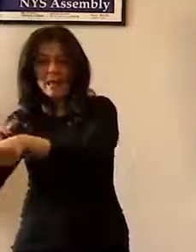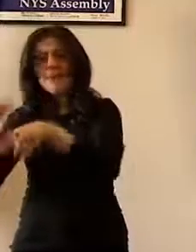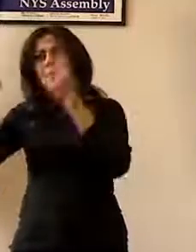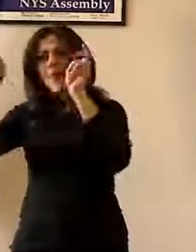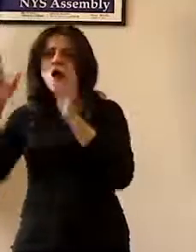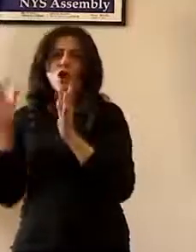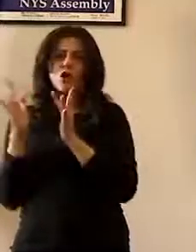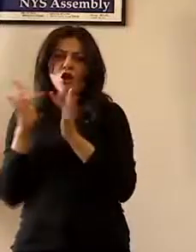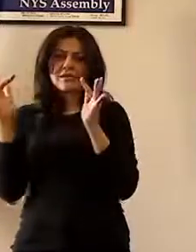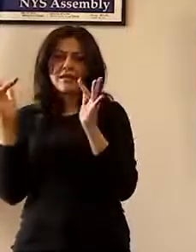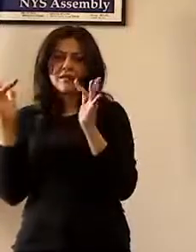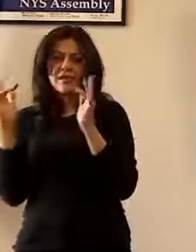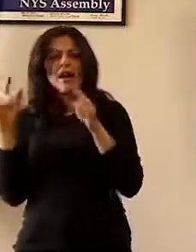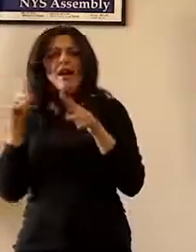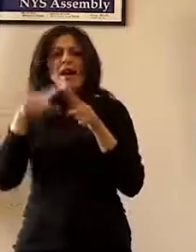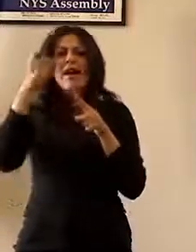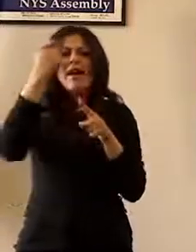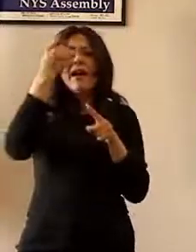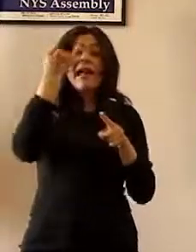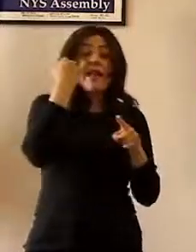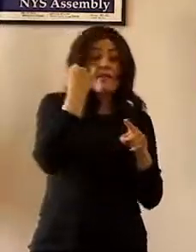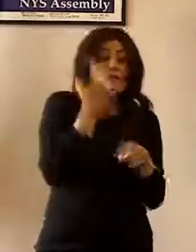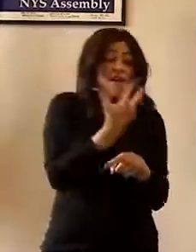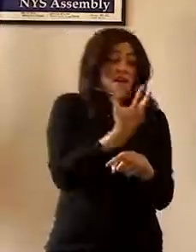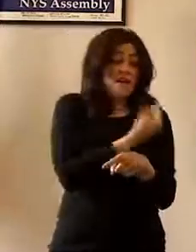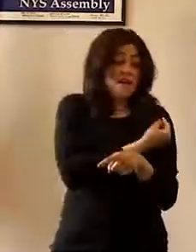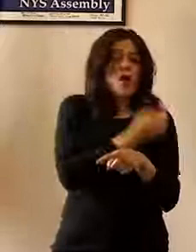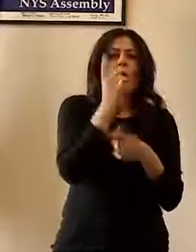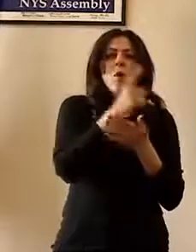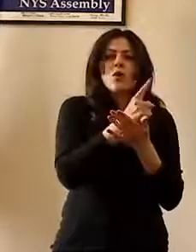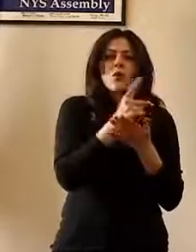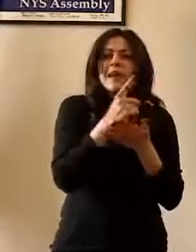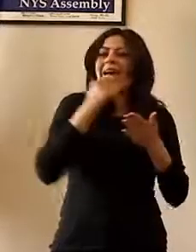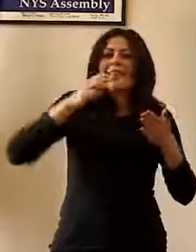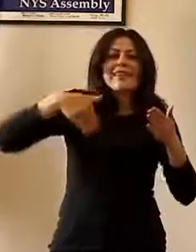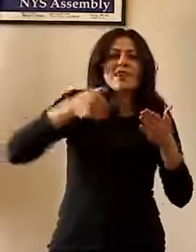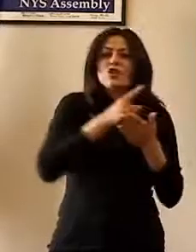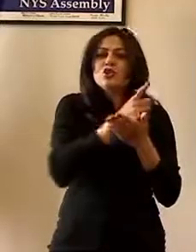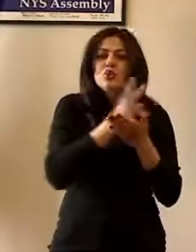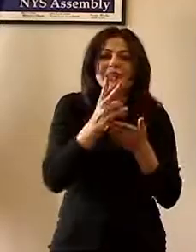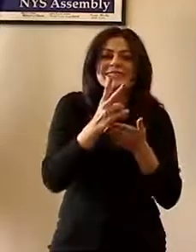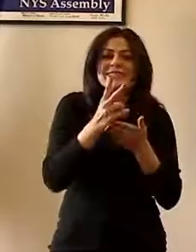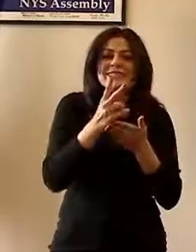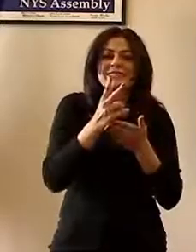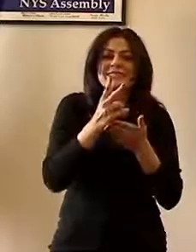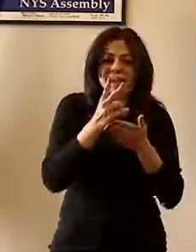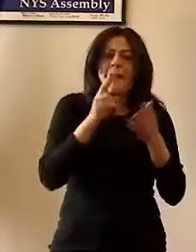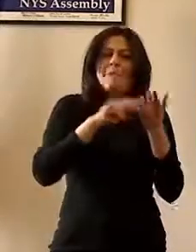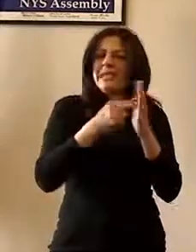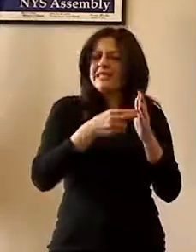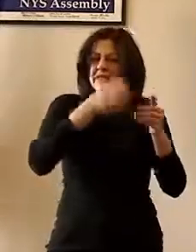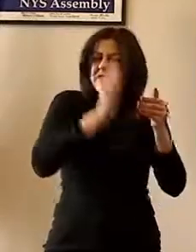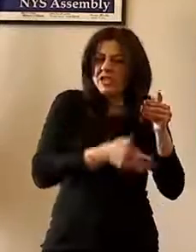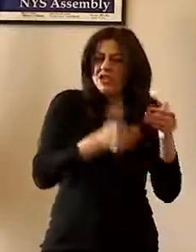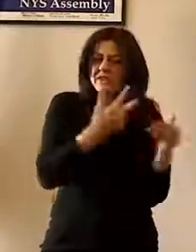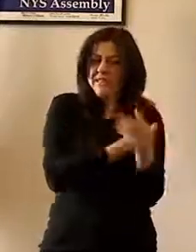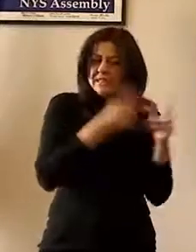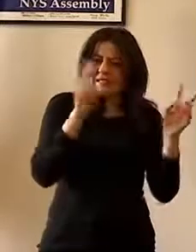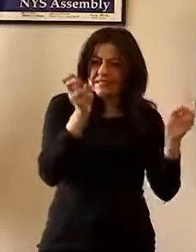a contact. But if they're not 2 weeks out from the conclusion of their vaccine, but